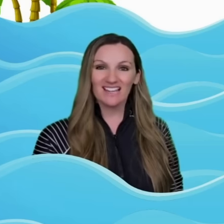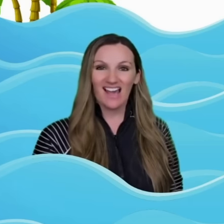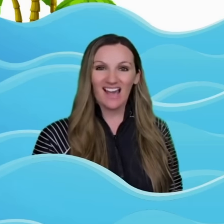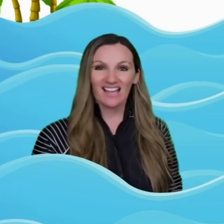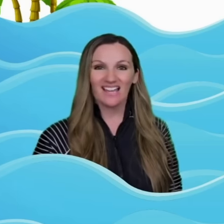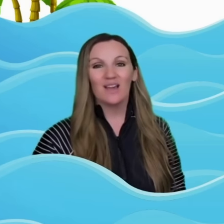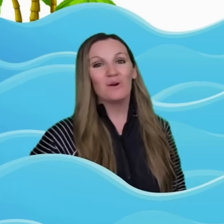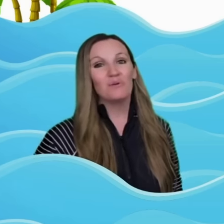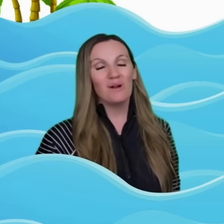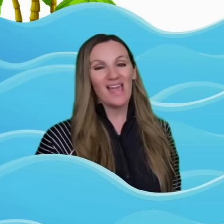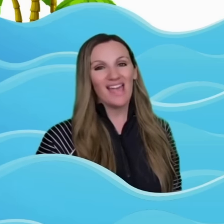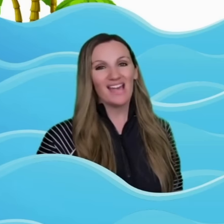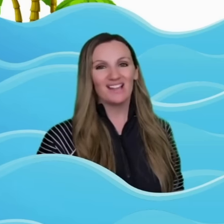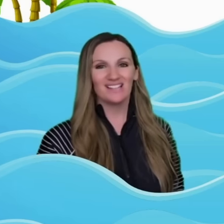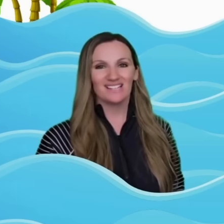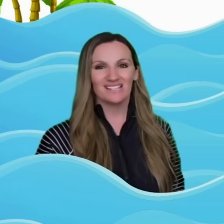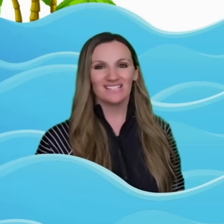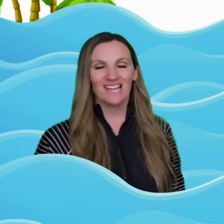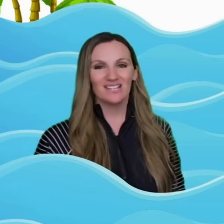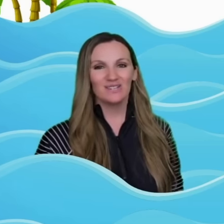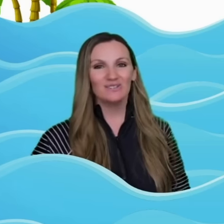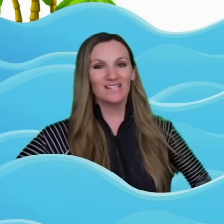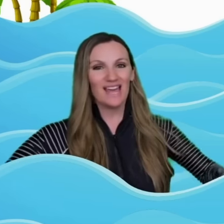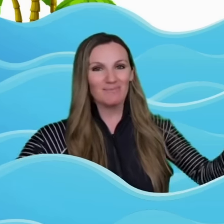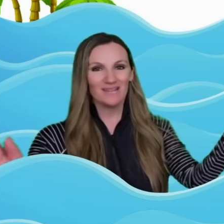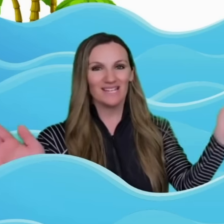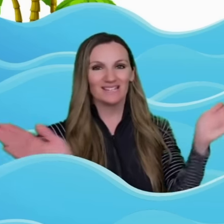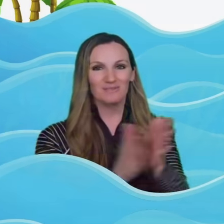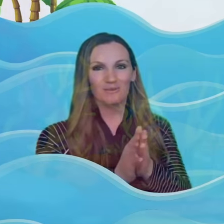high? Whale! Can you clap it?